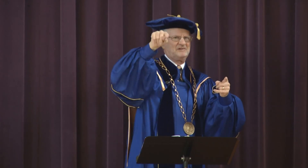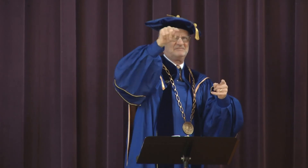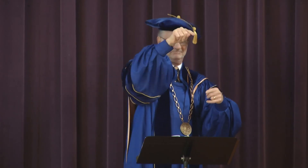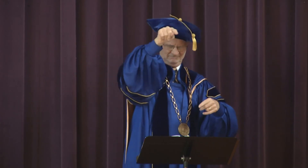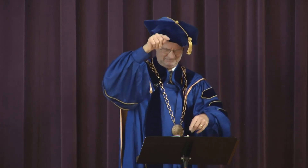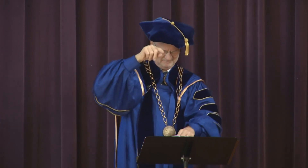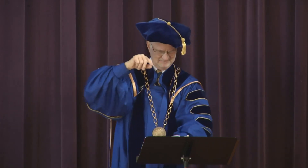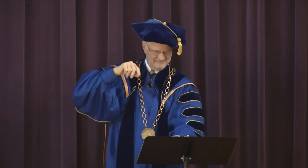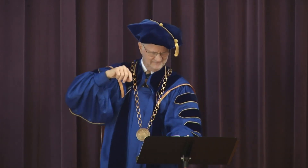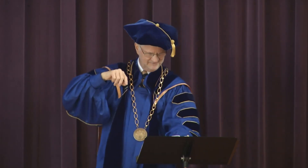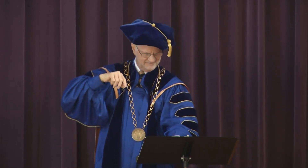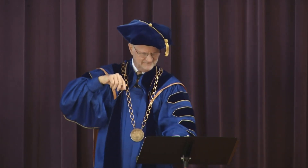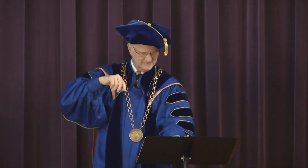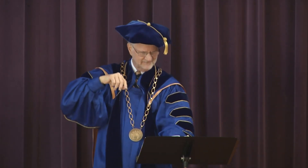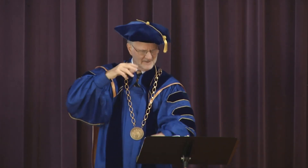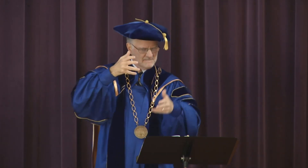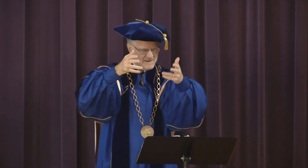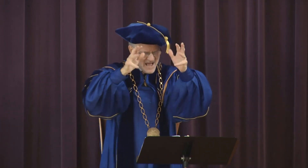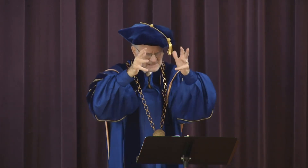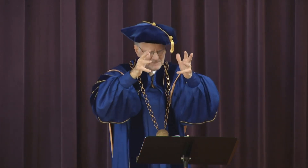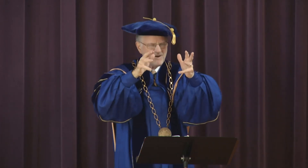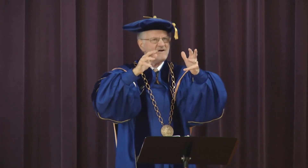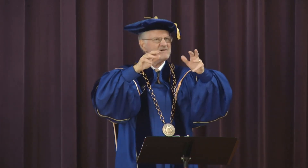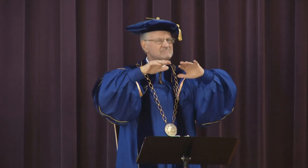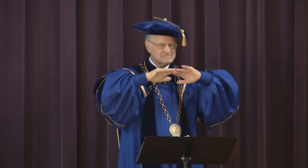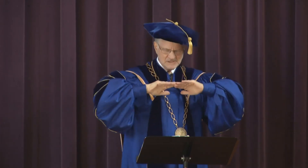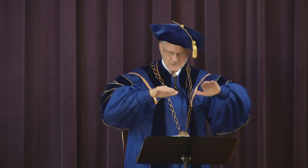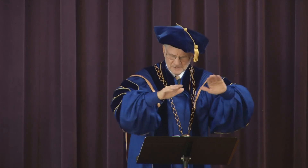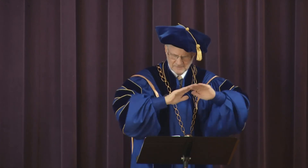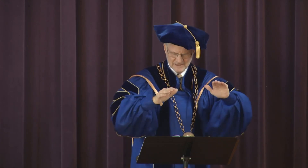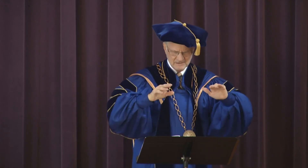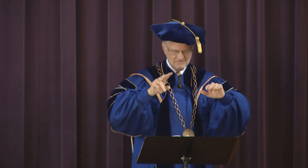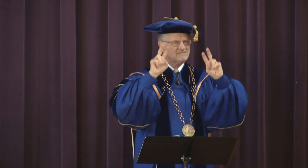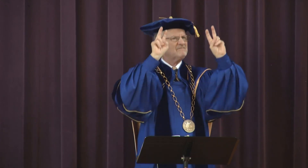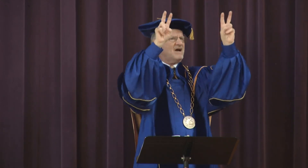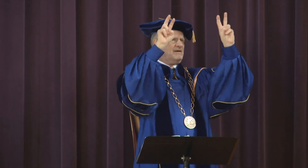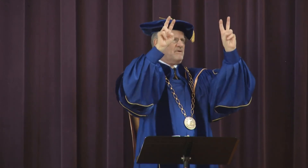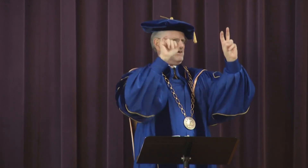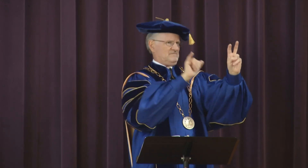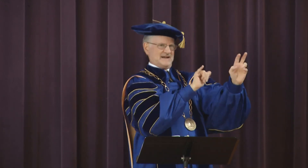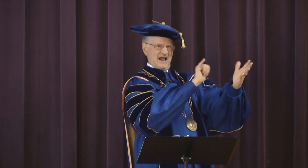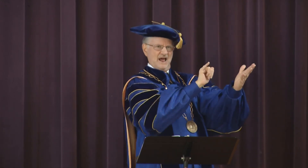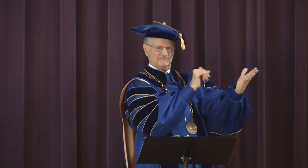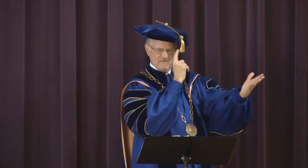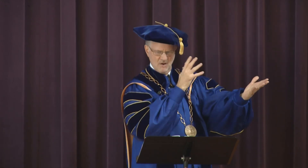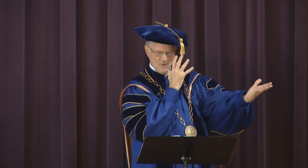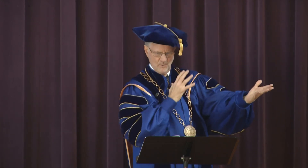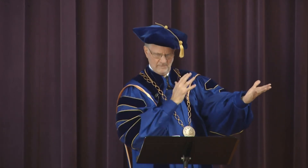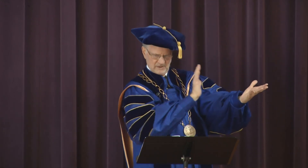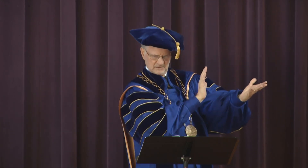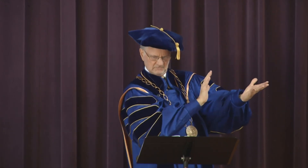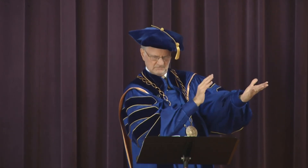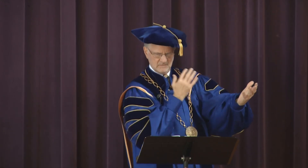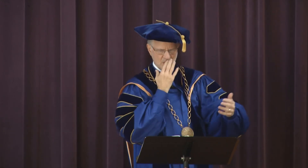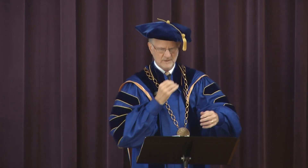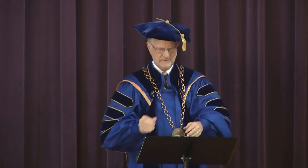was offered in that year. There was also basketball and swimming and volleyball. And those were